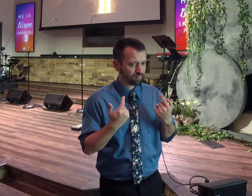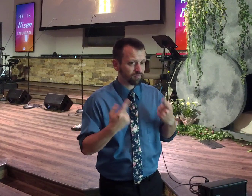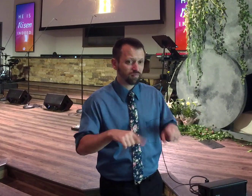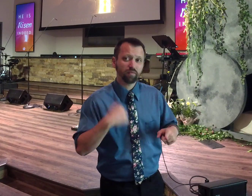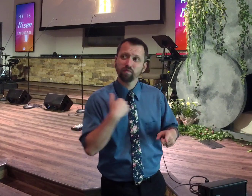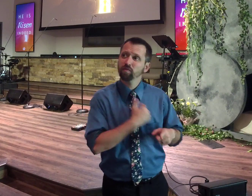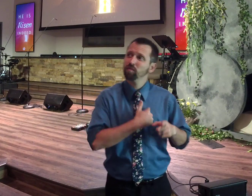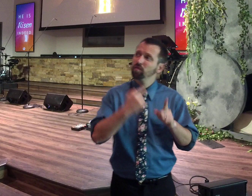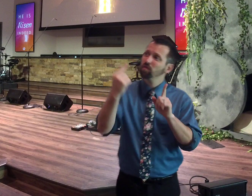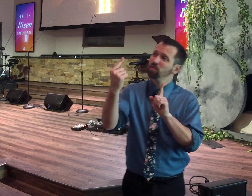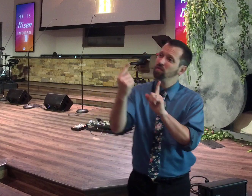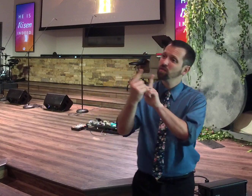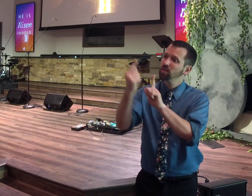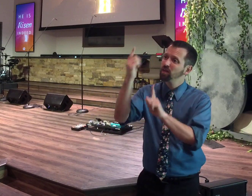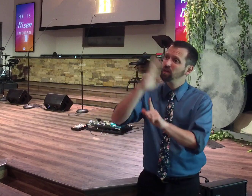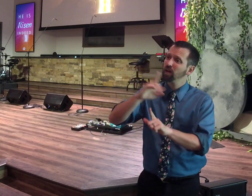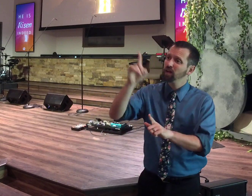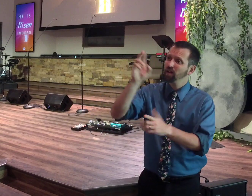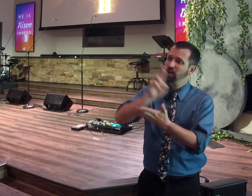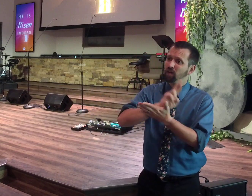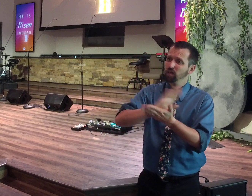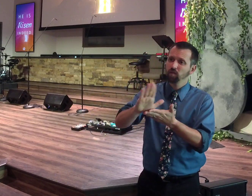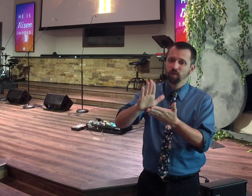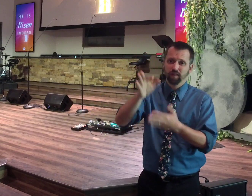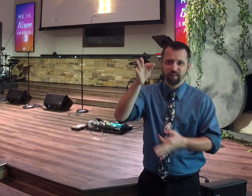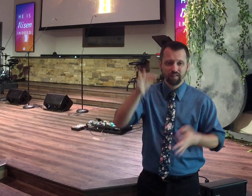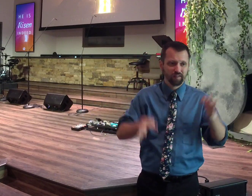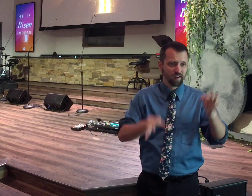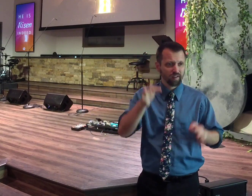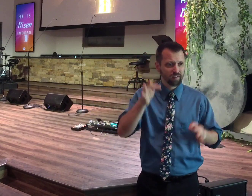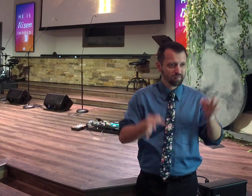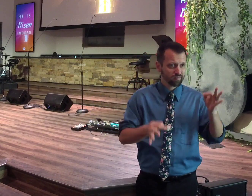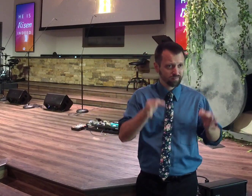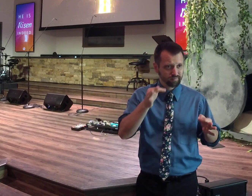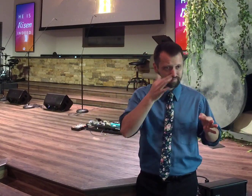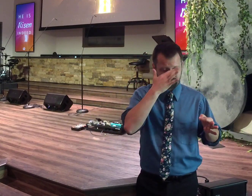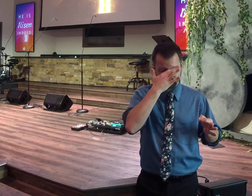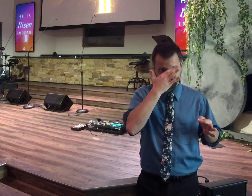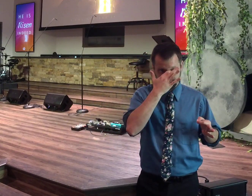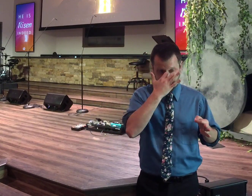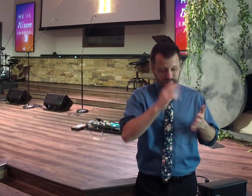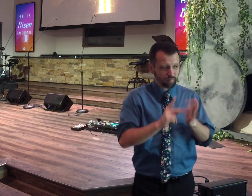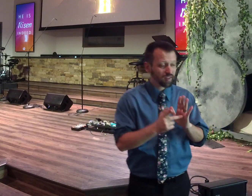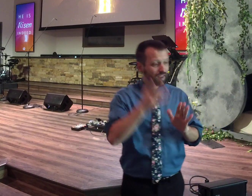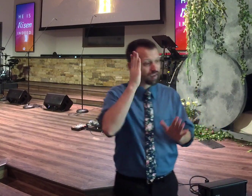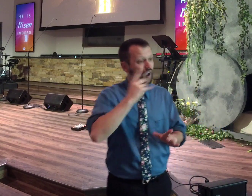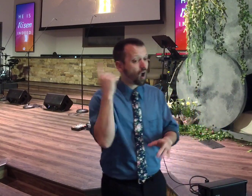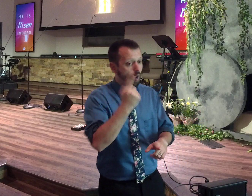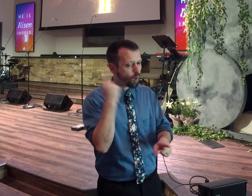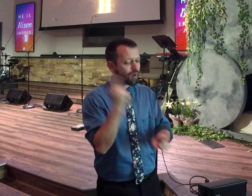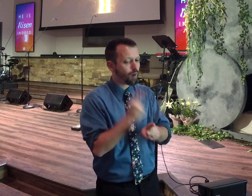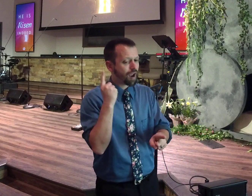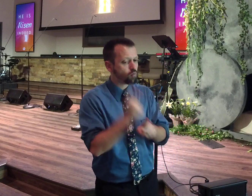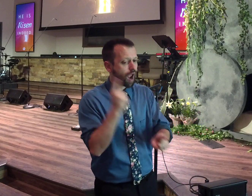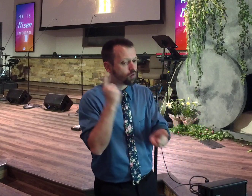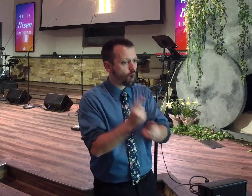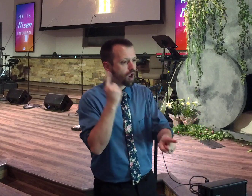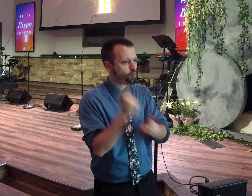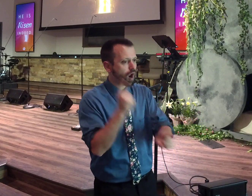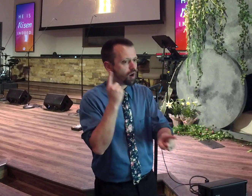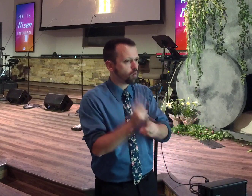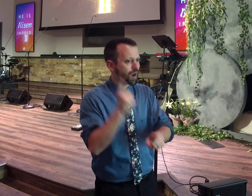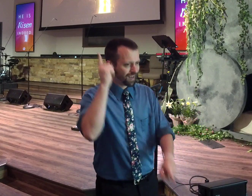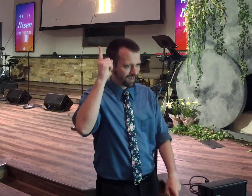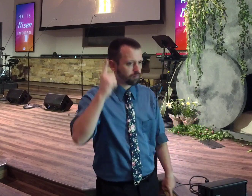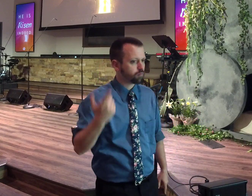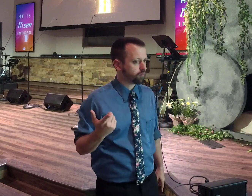God, he is the righteous judge, which means God always does what's right. The Bible says he's righteous. The Bible